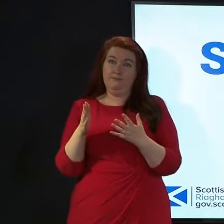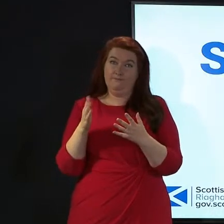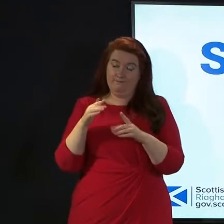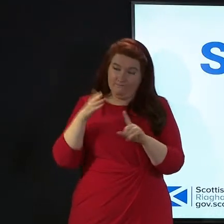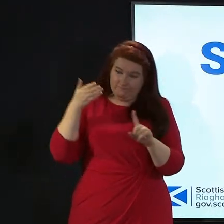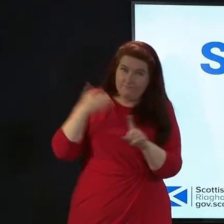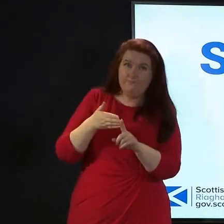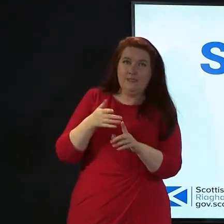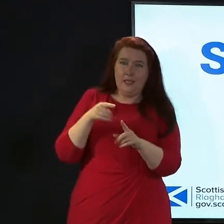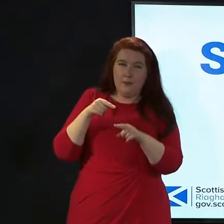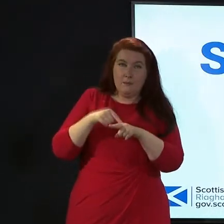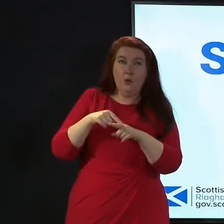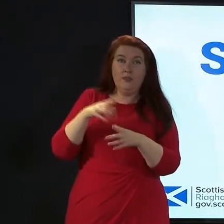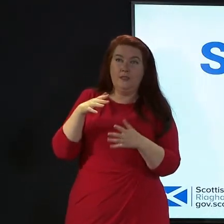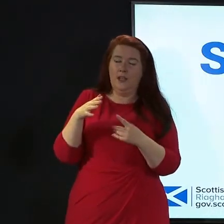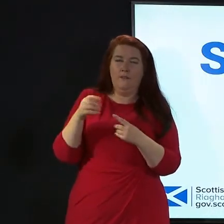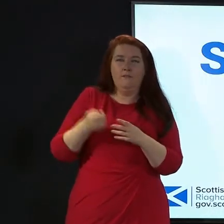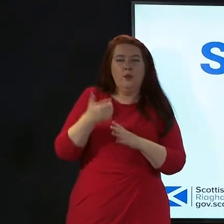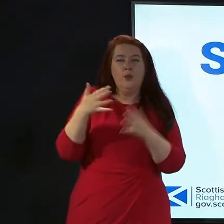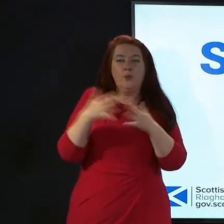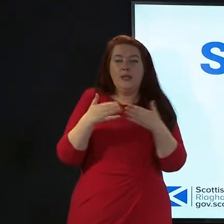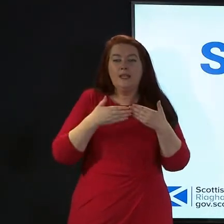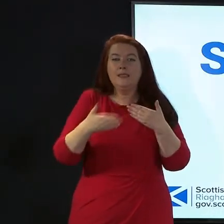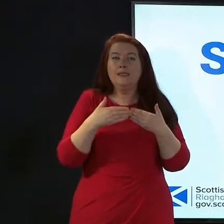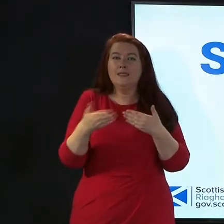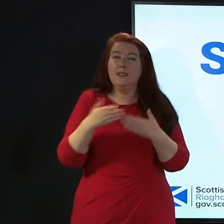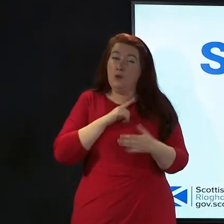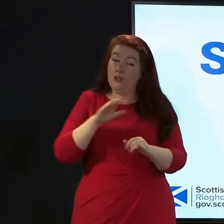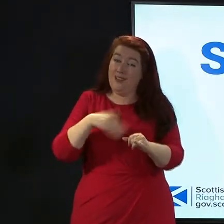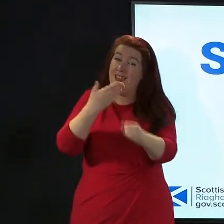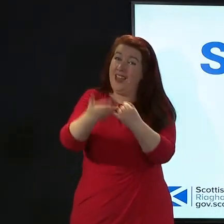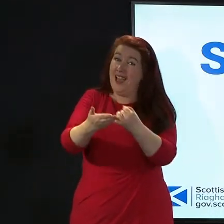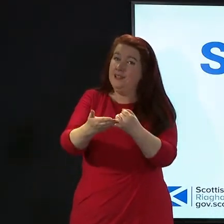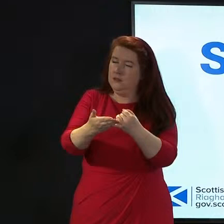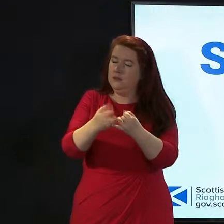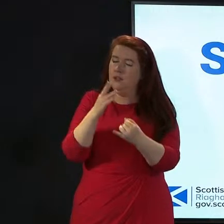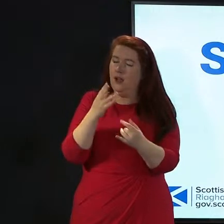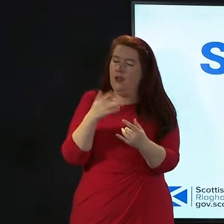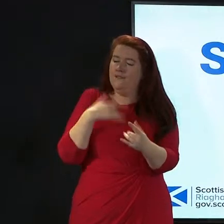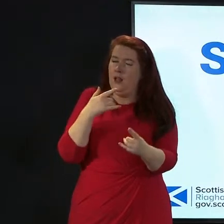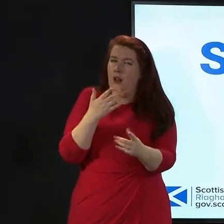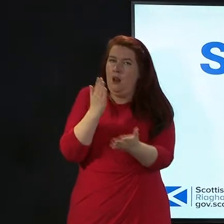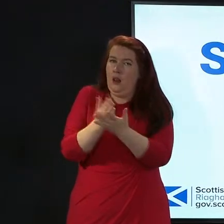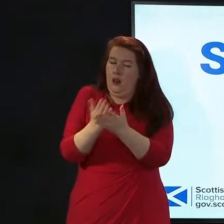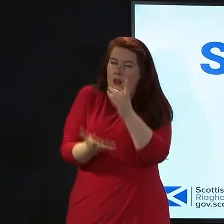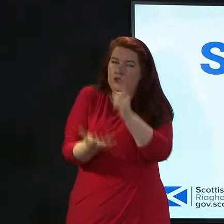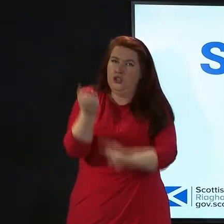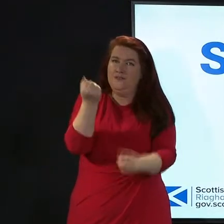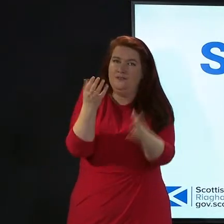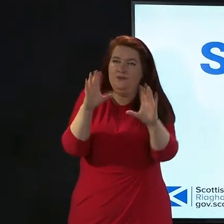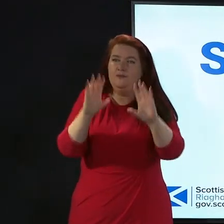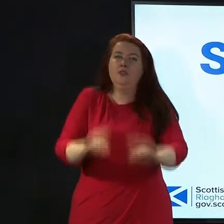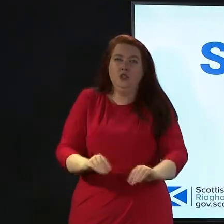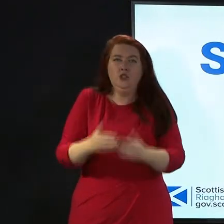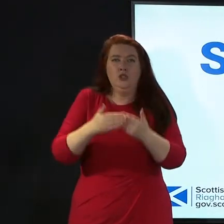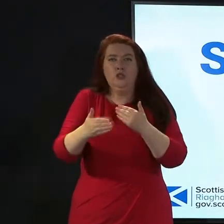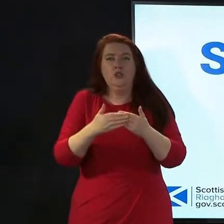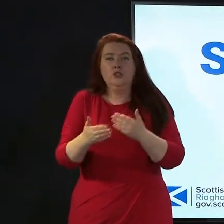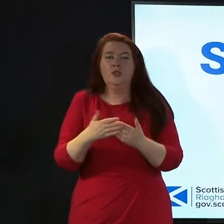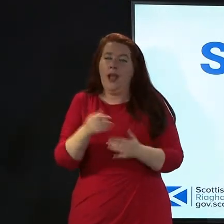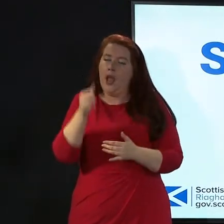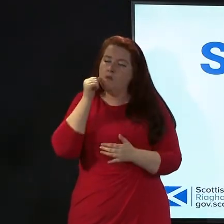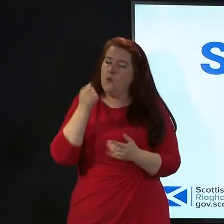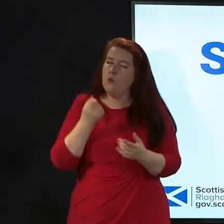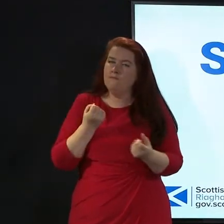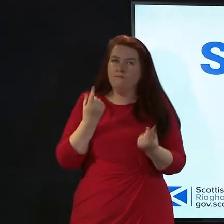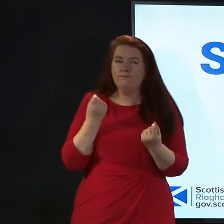weeks as safely as possible, because the end point is, I believe, firmly in sight. So however frustrated we are, however angry we feel at other